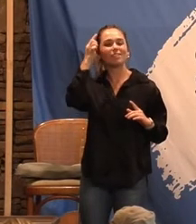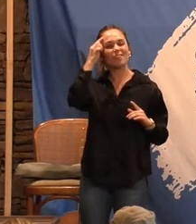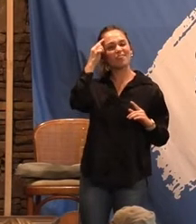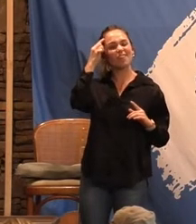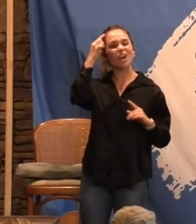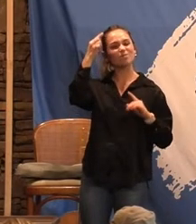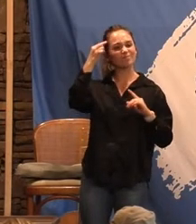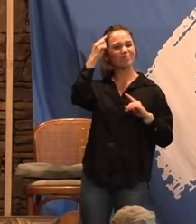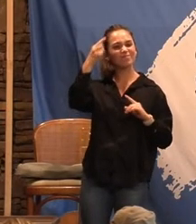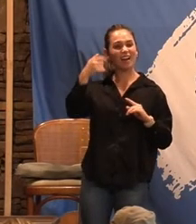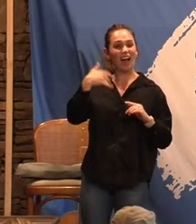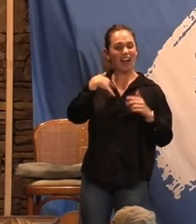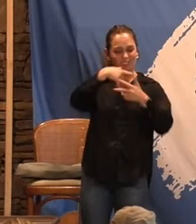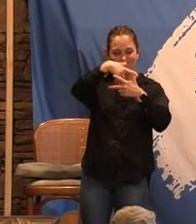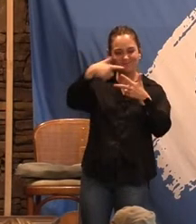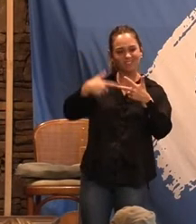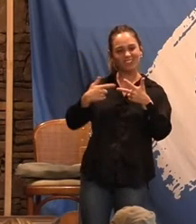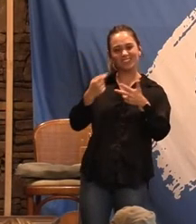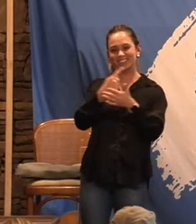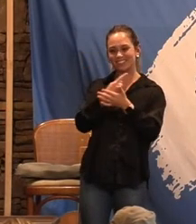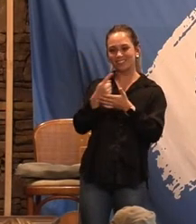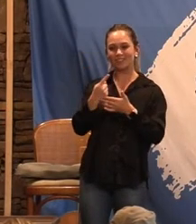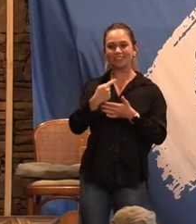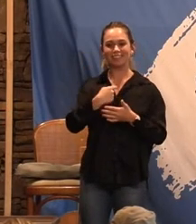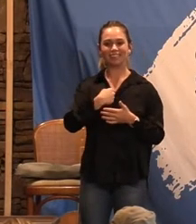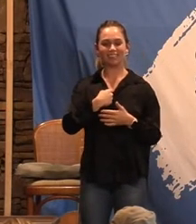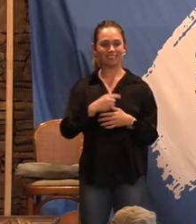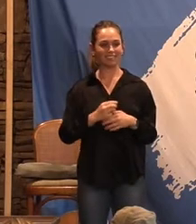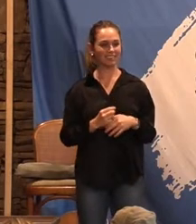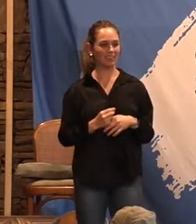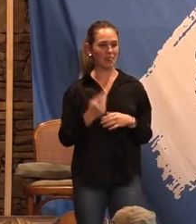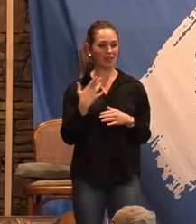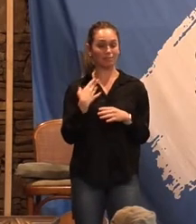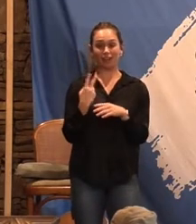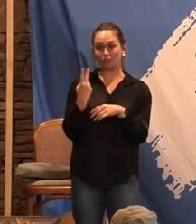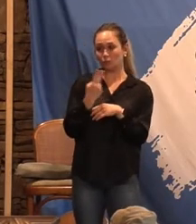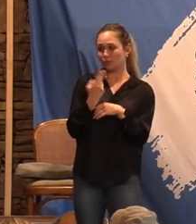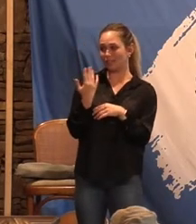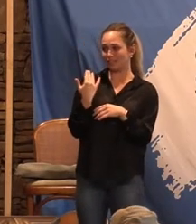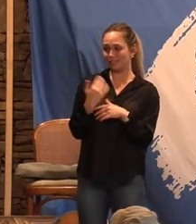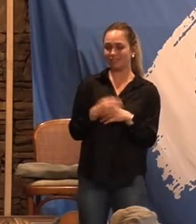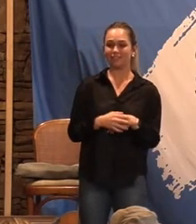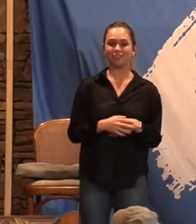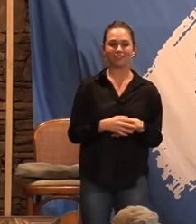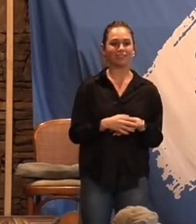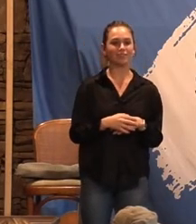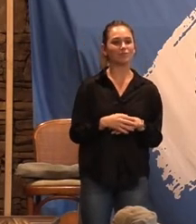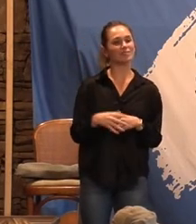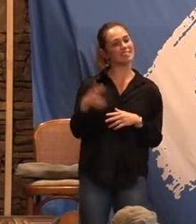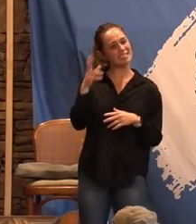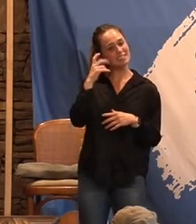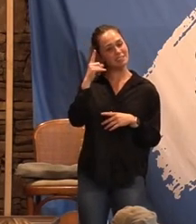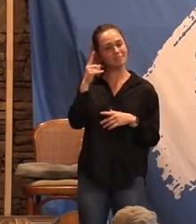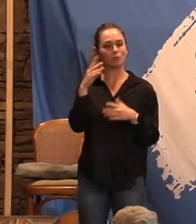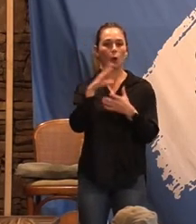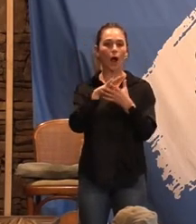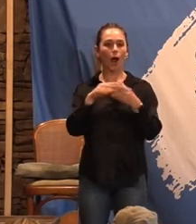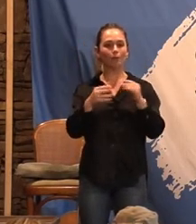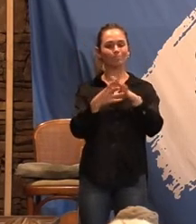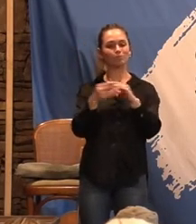head. I got all three this week, in this past 2 days. And let's hear it for our tellers